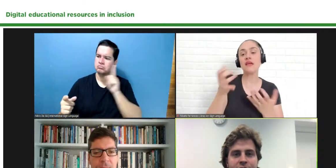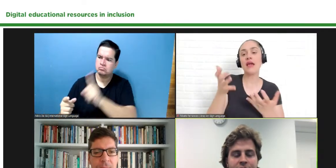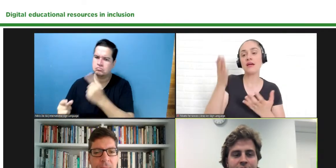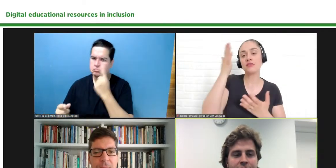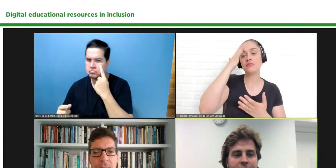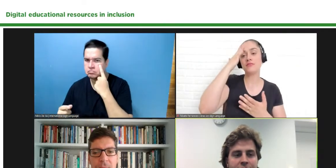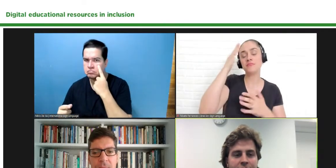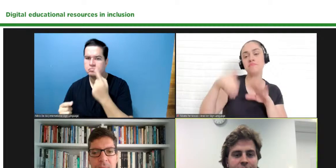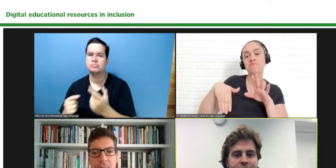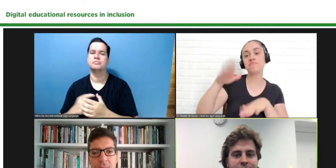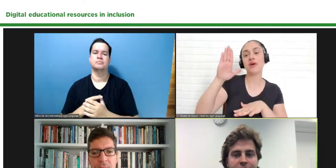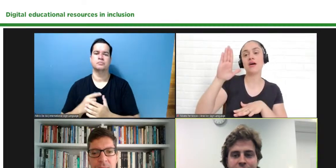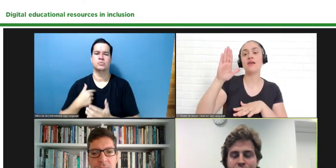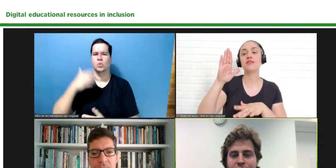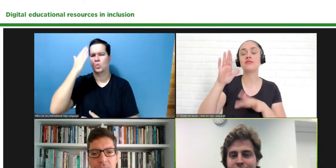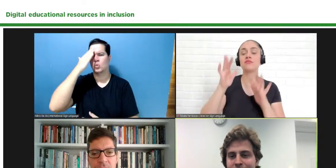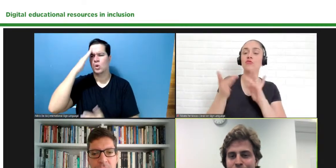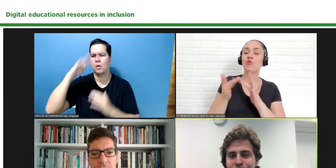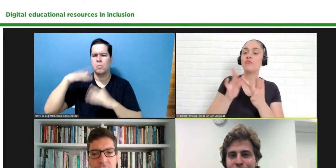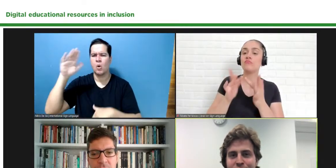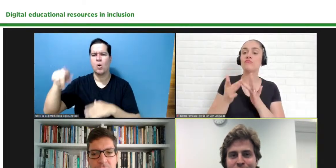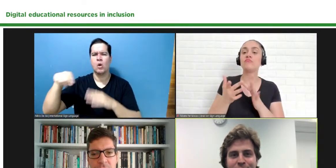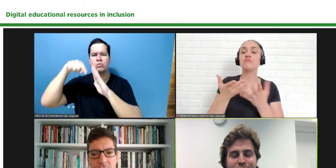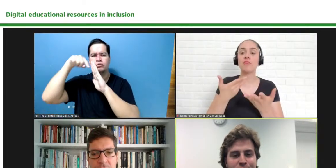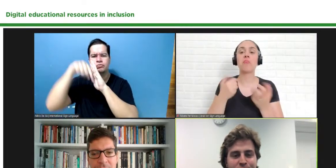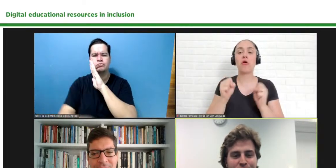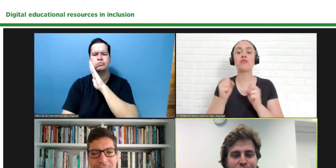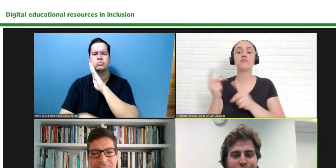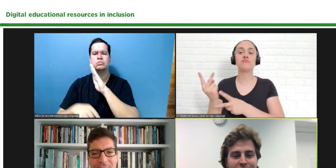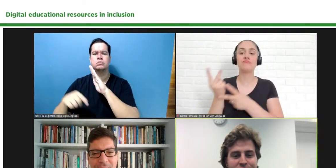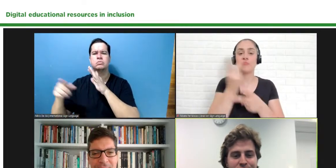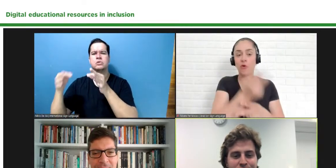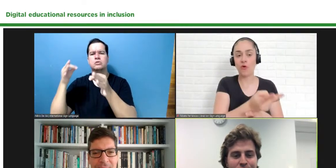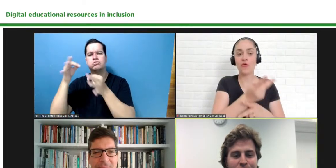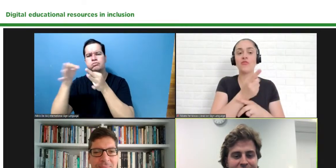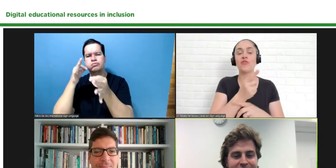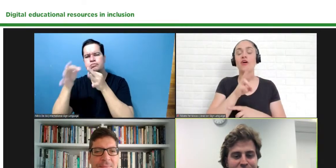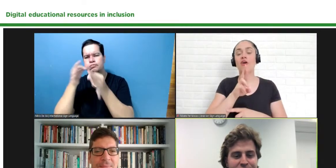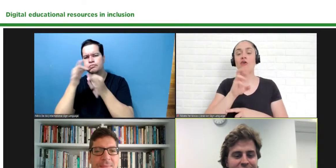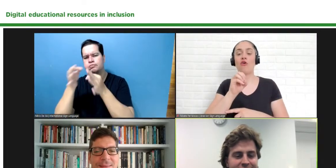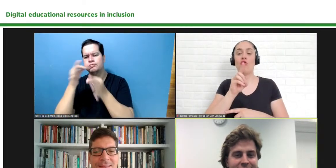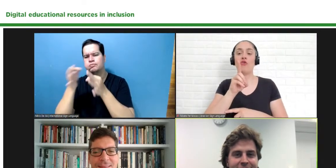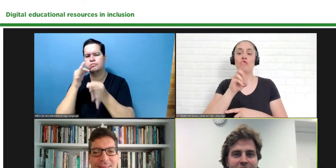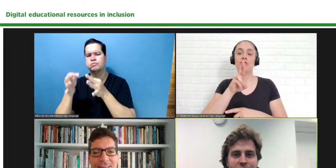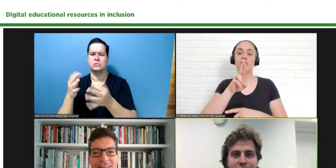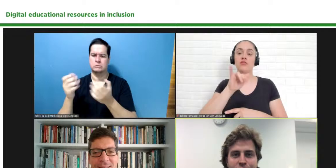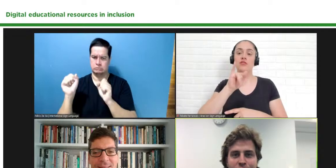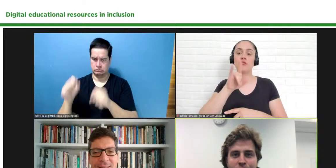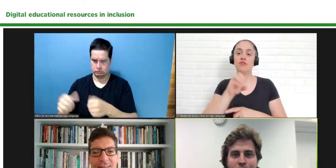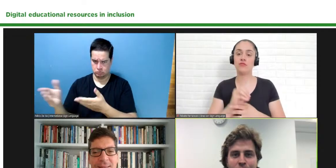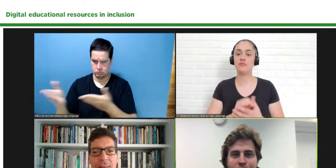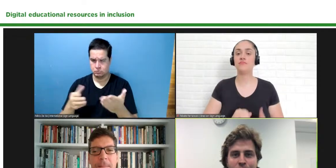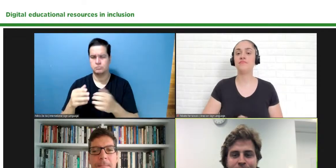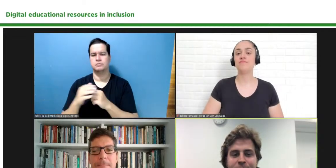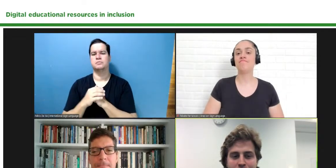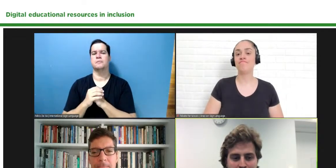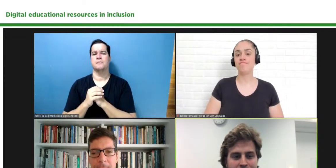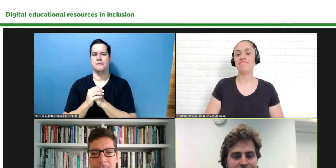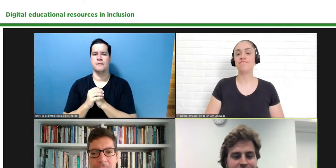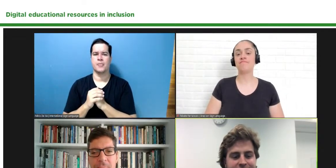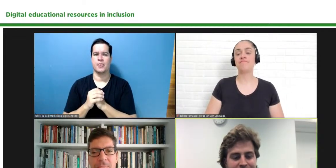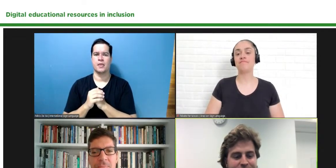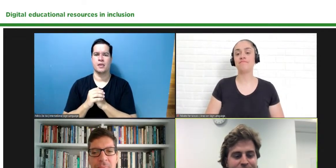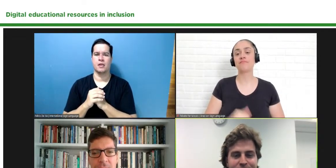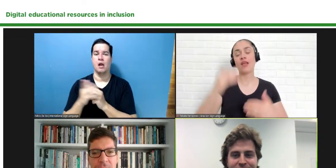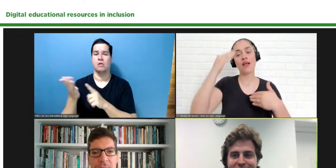initiative. And yes, I think this should be a good introduction to the topic itself. And I thank you very much